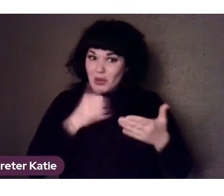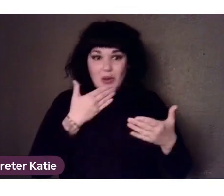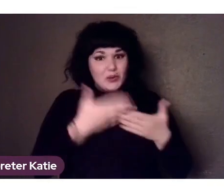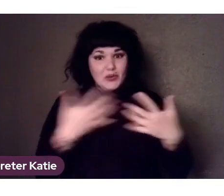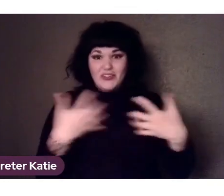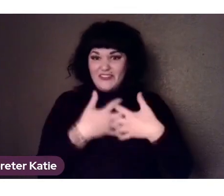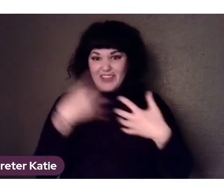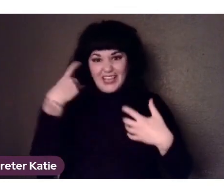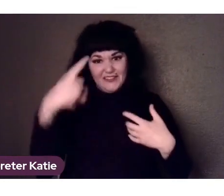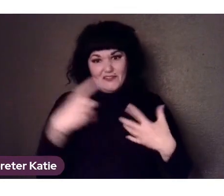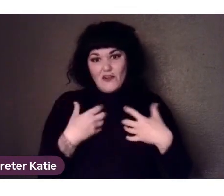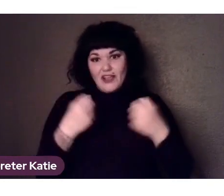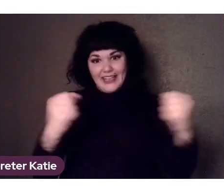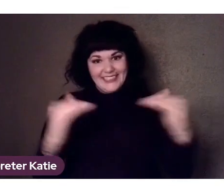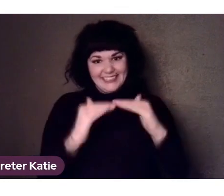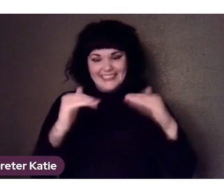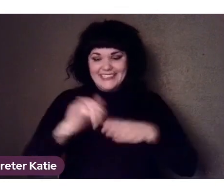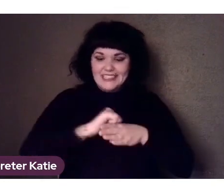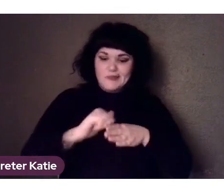justice practice site.